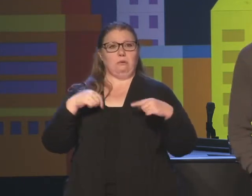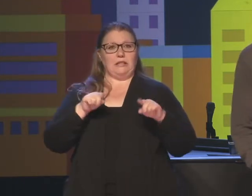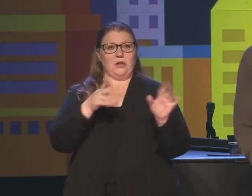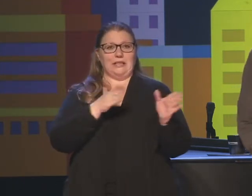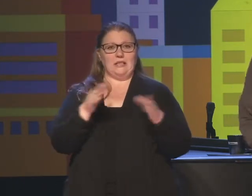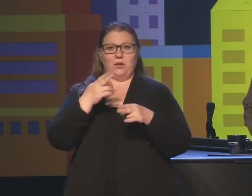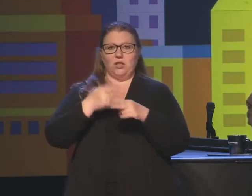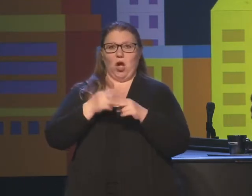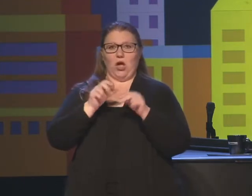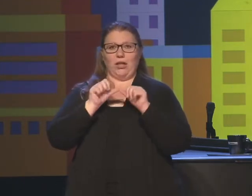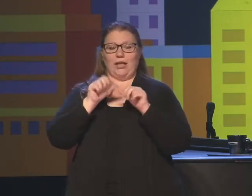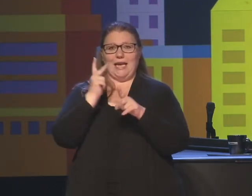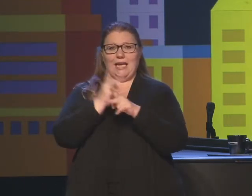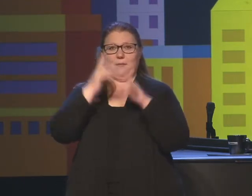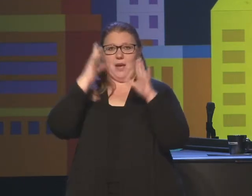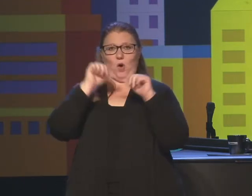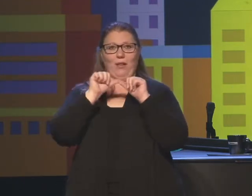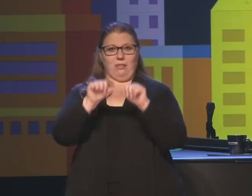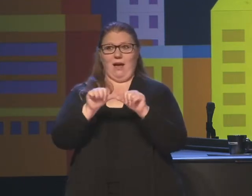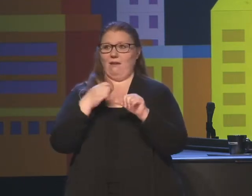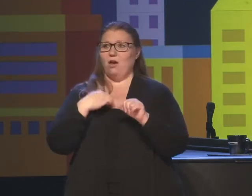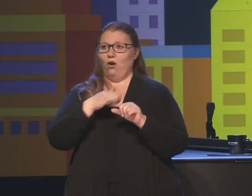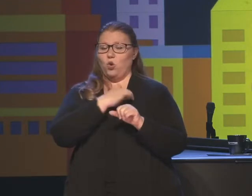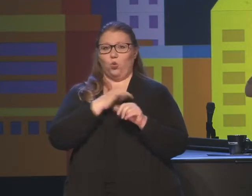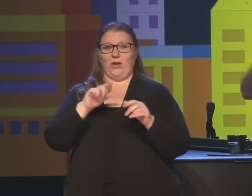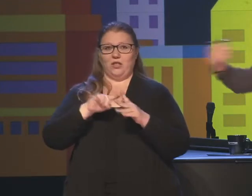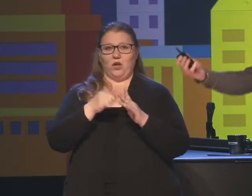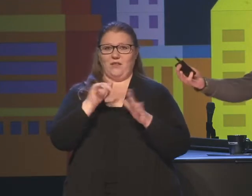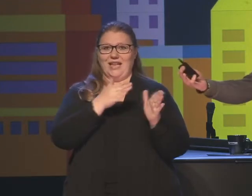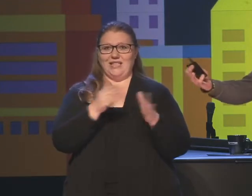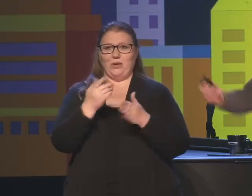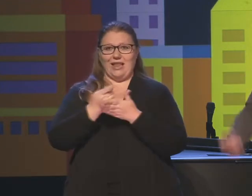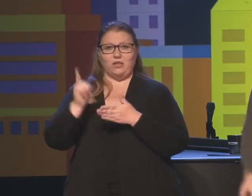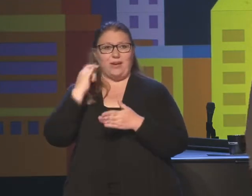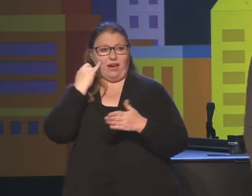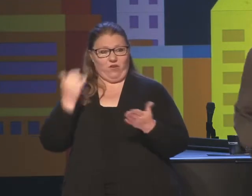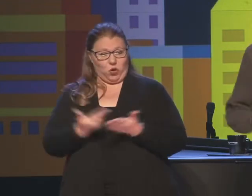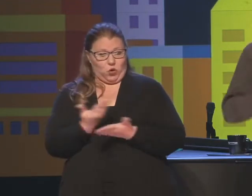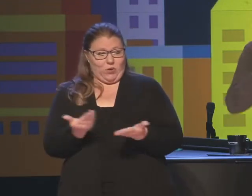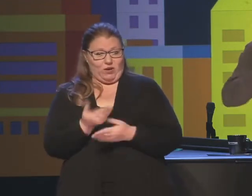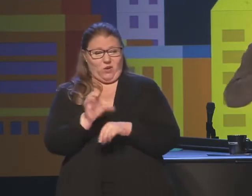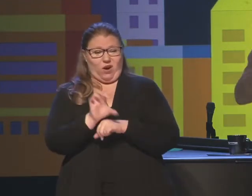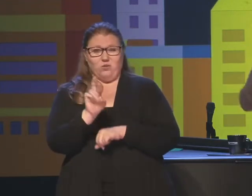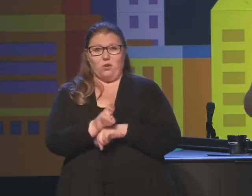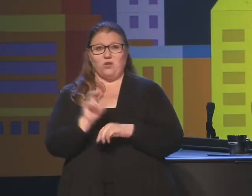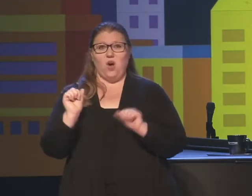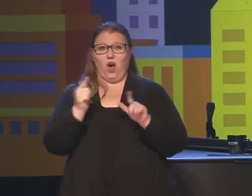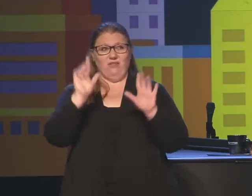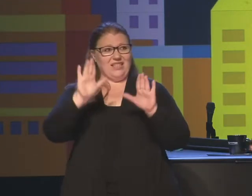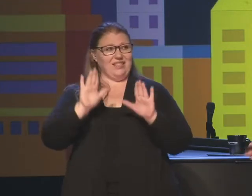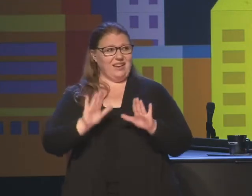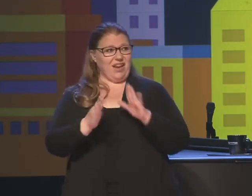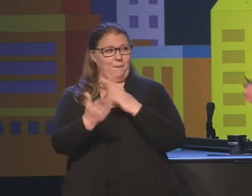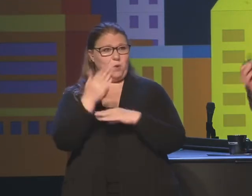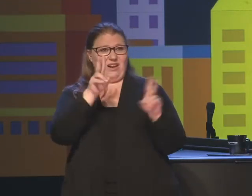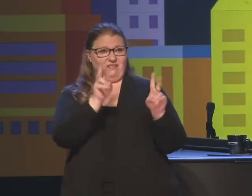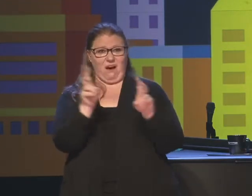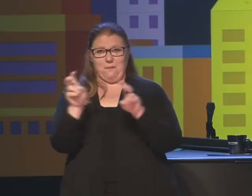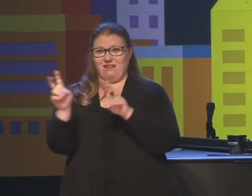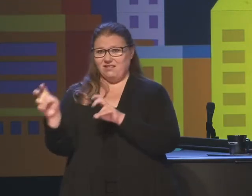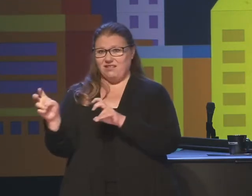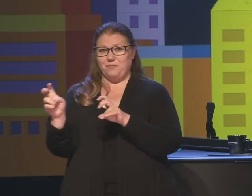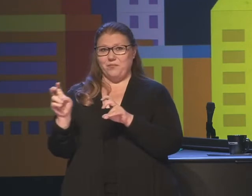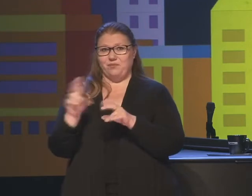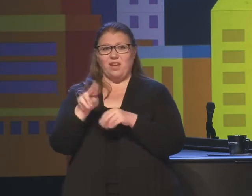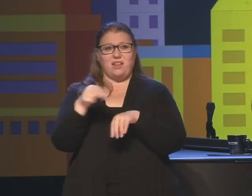Keeping Hope Alive. We launched this series last week. If you're kind of new to Crossroads, all of our kind of Sunday morning topics, they usually